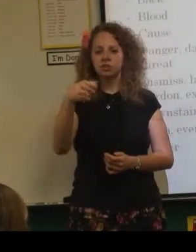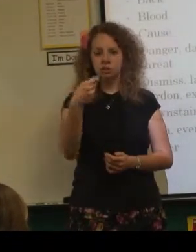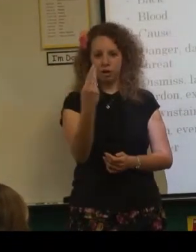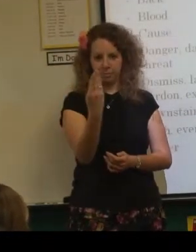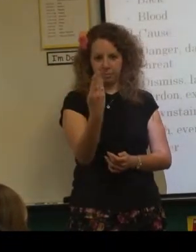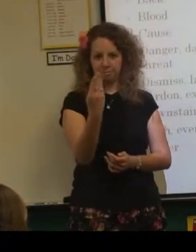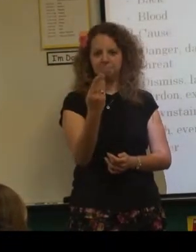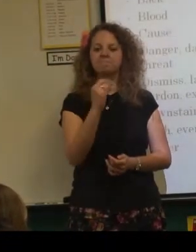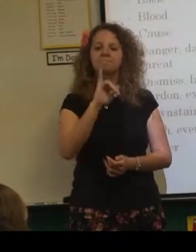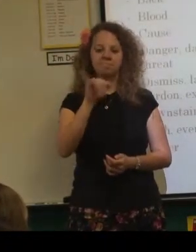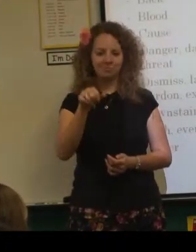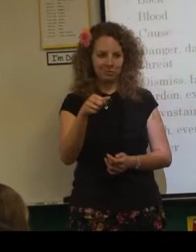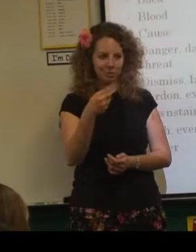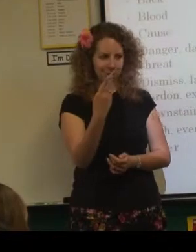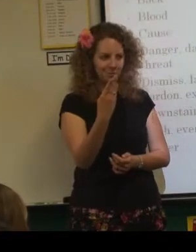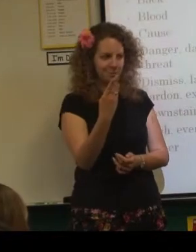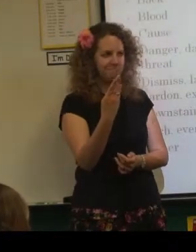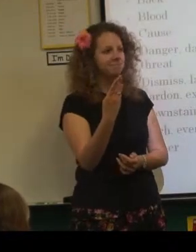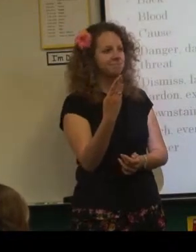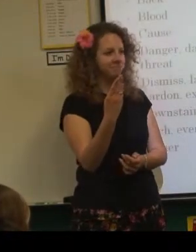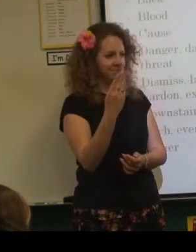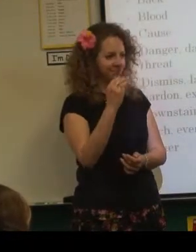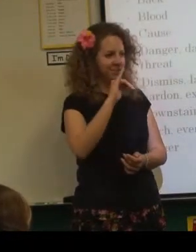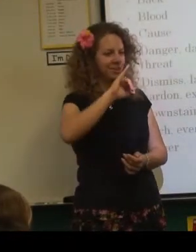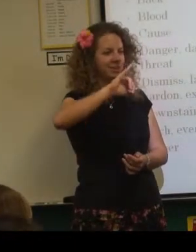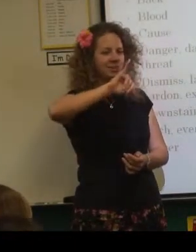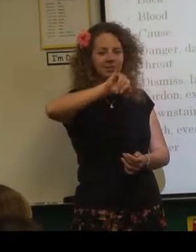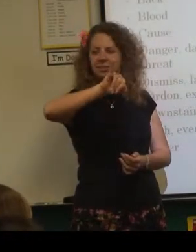job, job. Which is called a